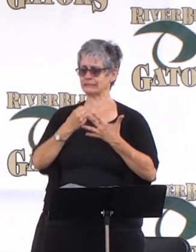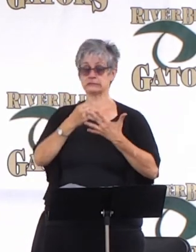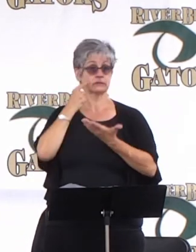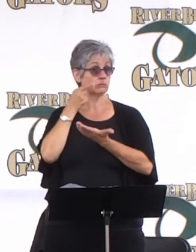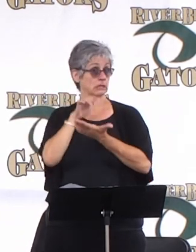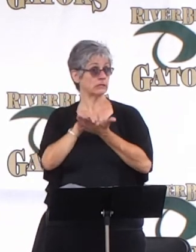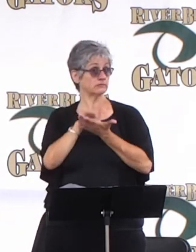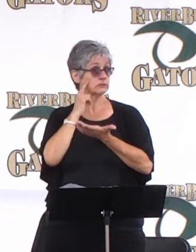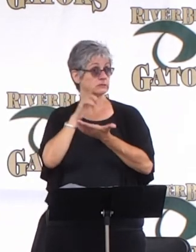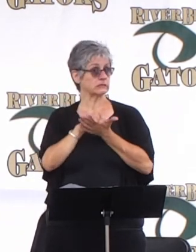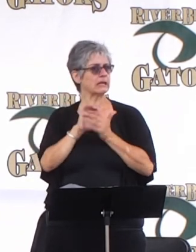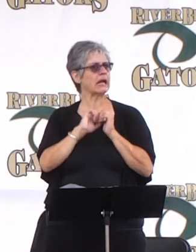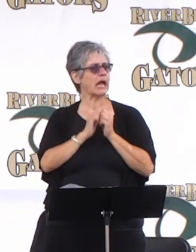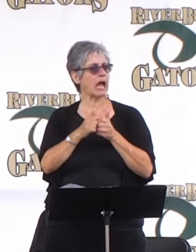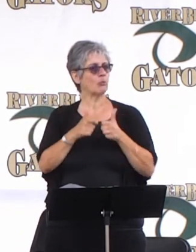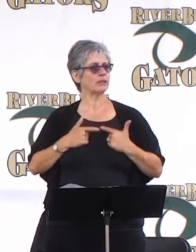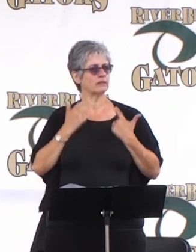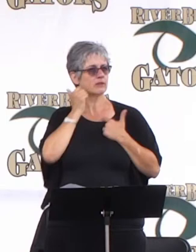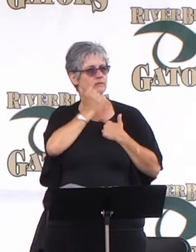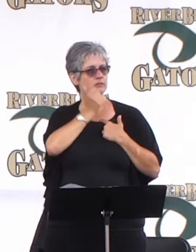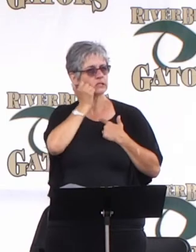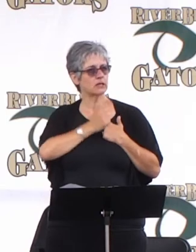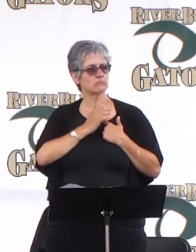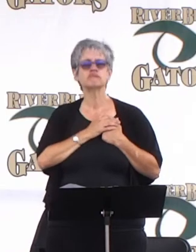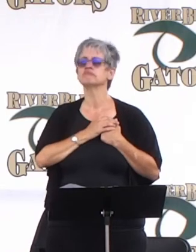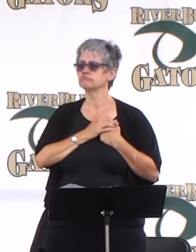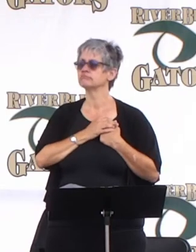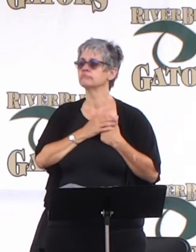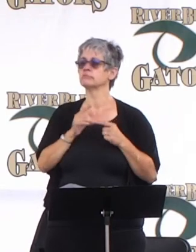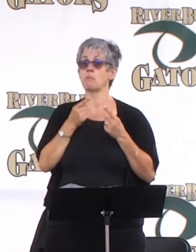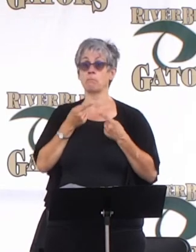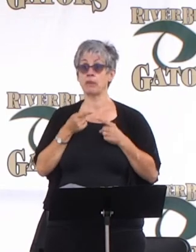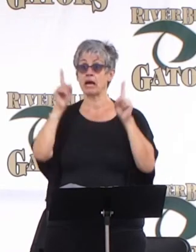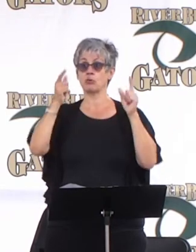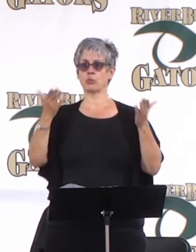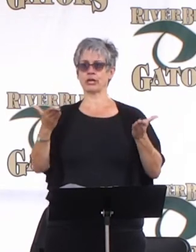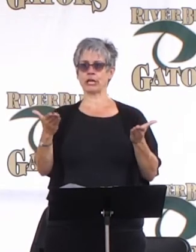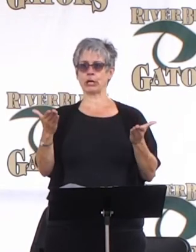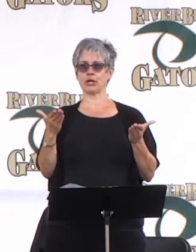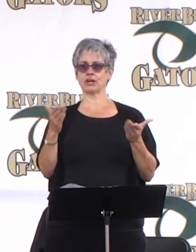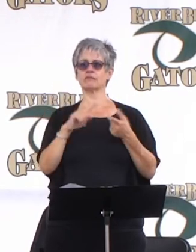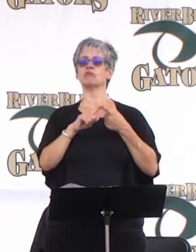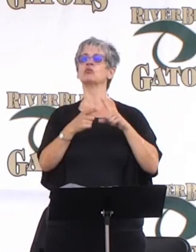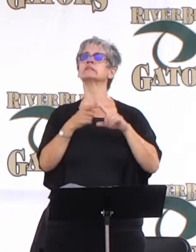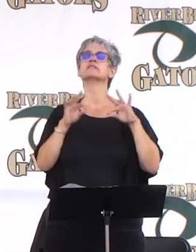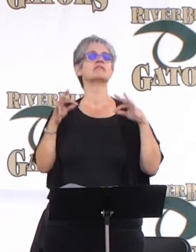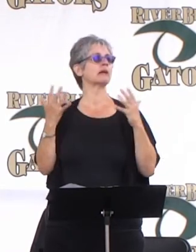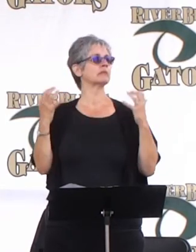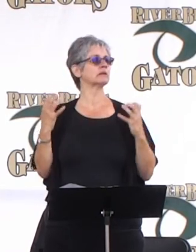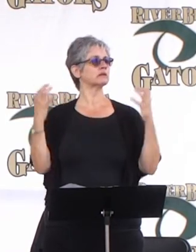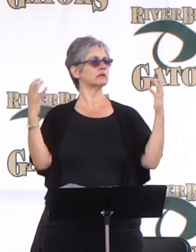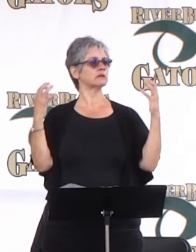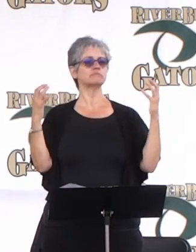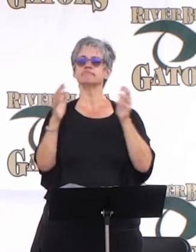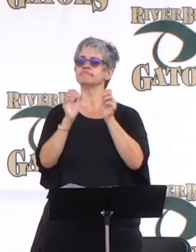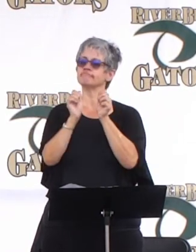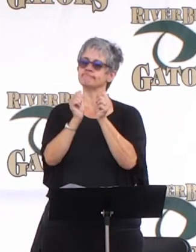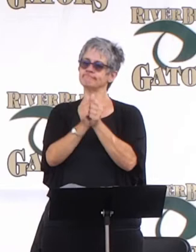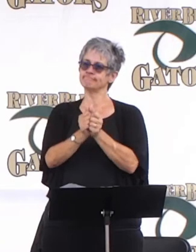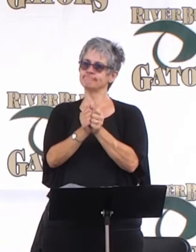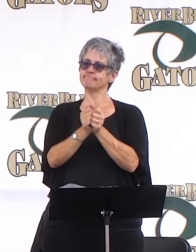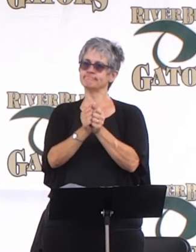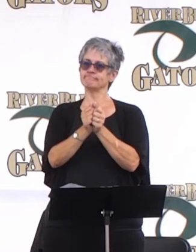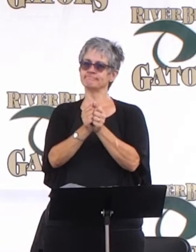honestly just the way we live our daily lives. But finally, we're here, among friends and family, sitting here together,